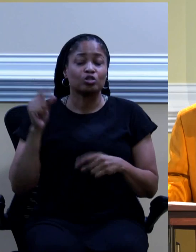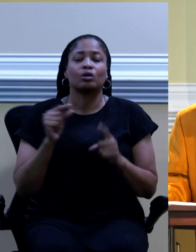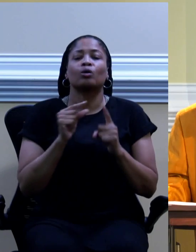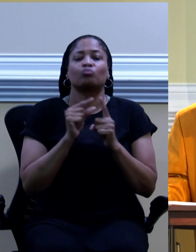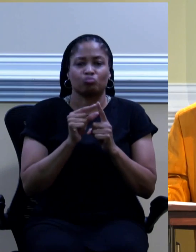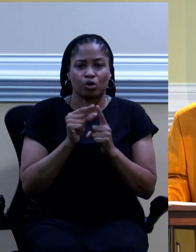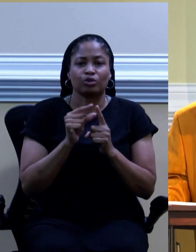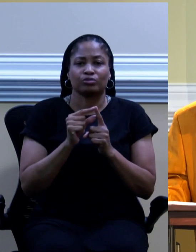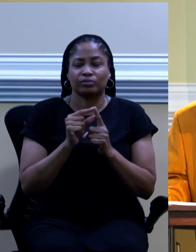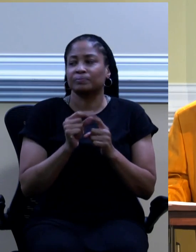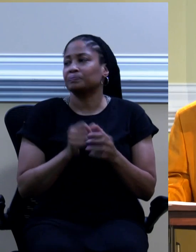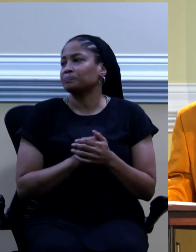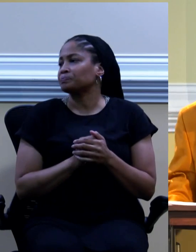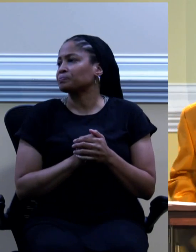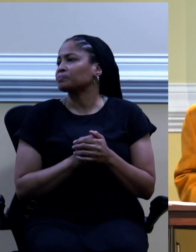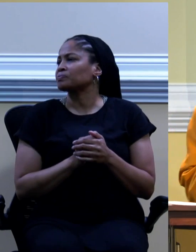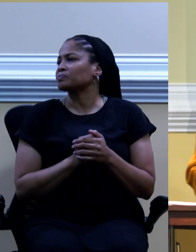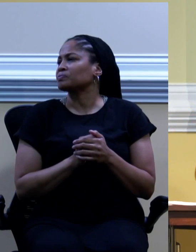chapter.